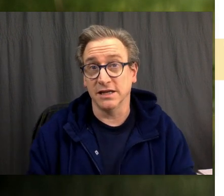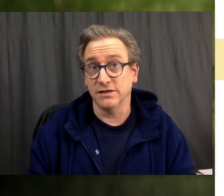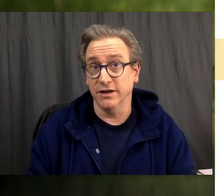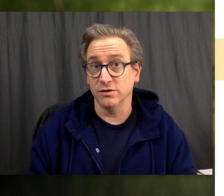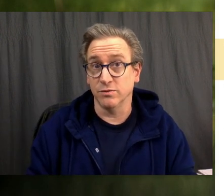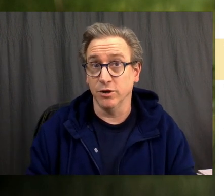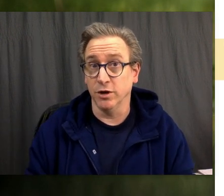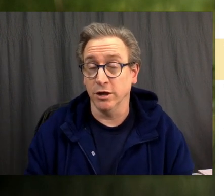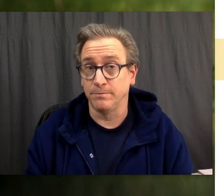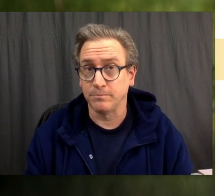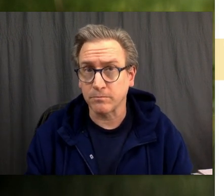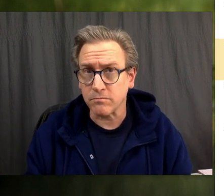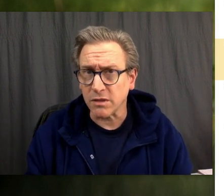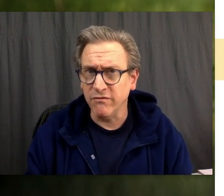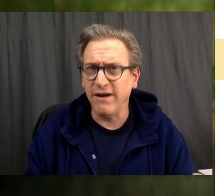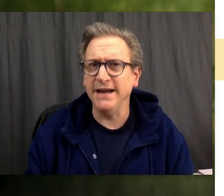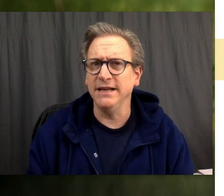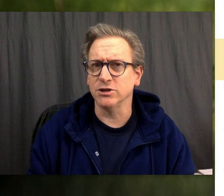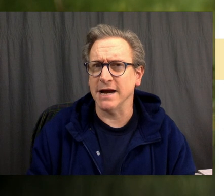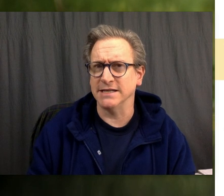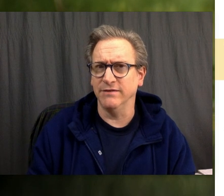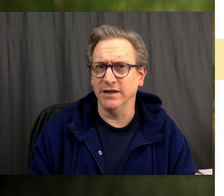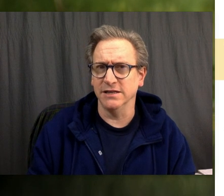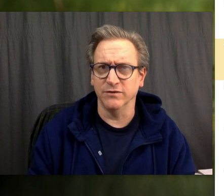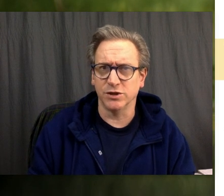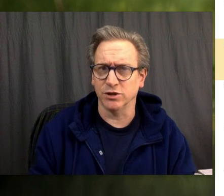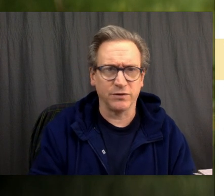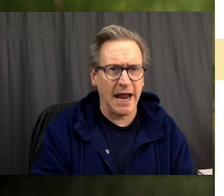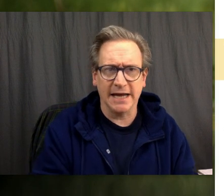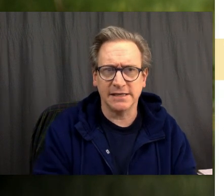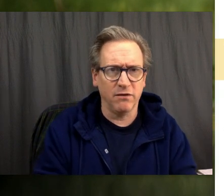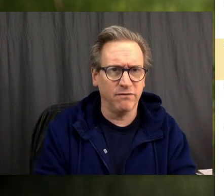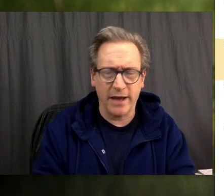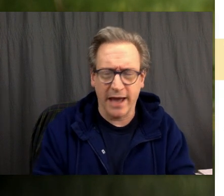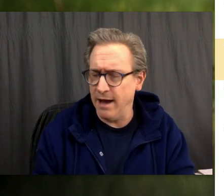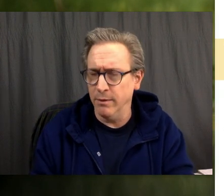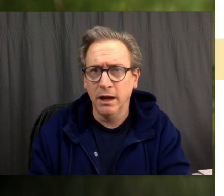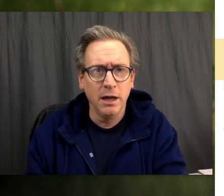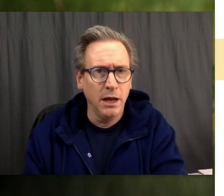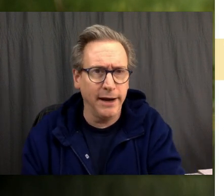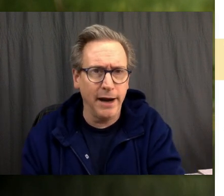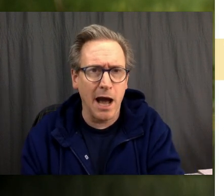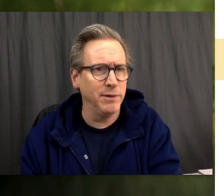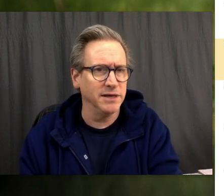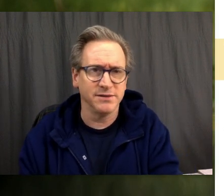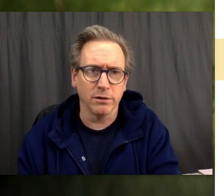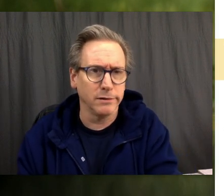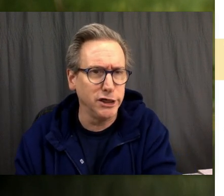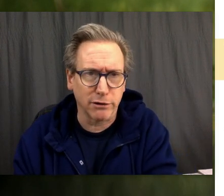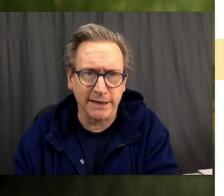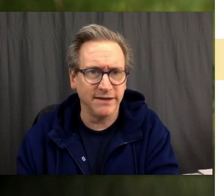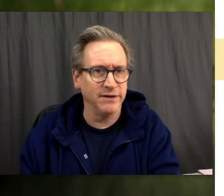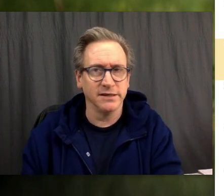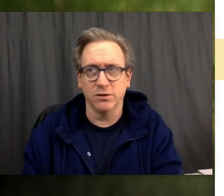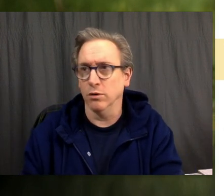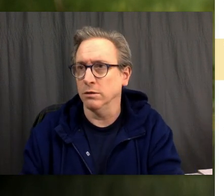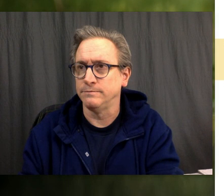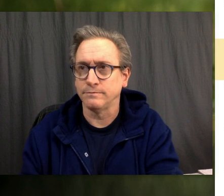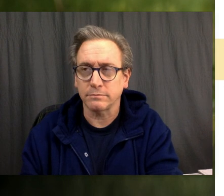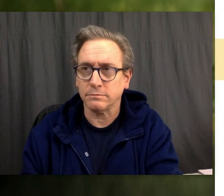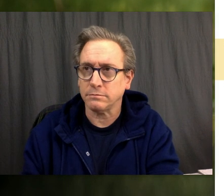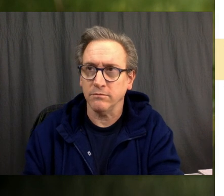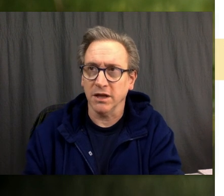places, lots of videos where you can find leisure activities. If you search for ASL vocab and hobbies, or leisure activities,